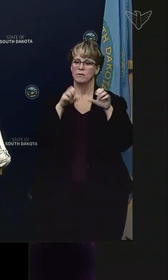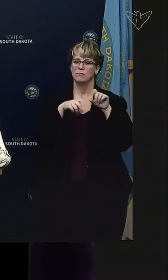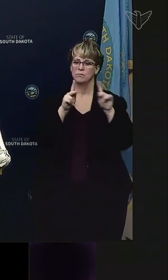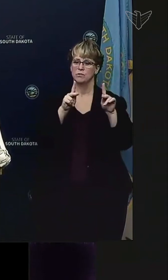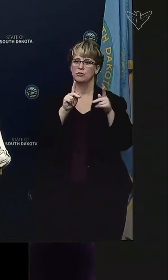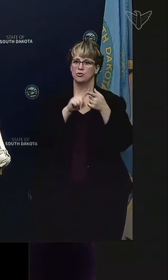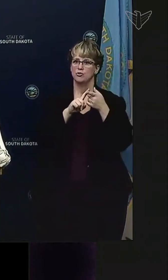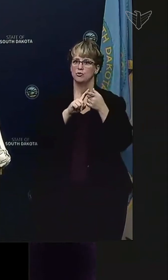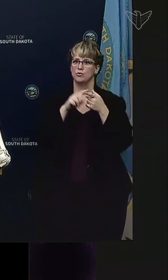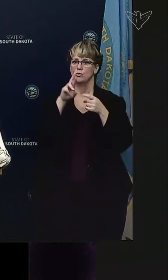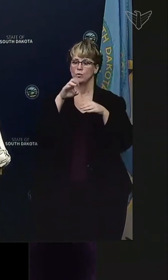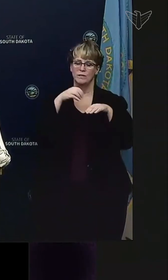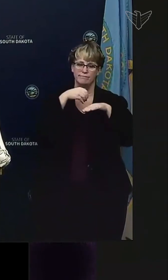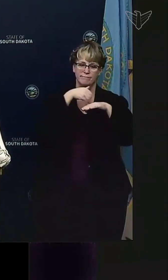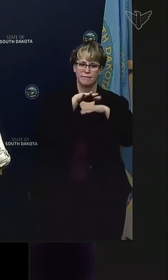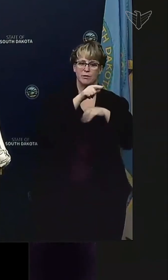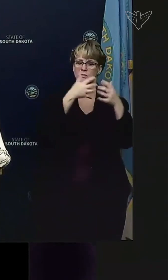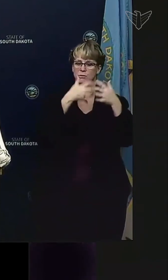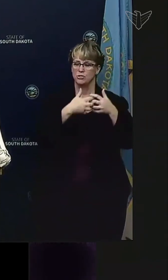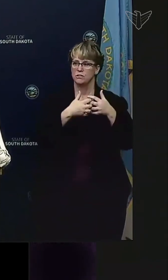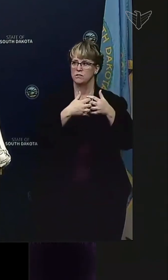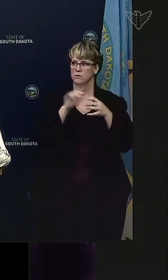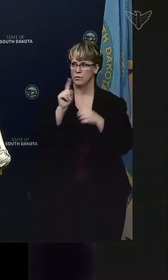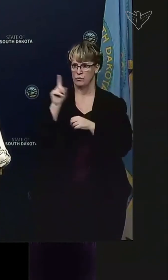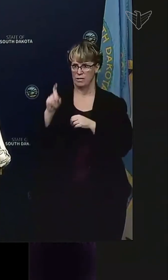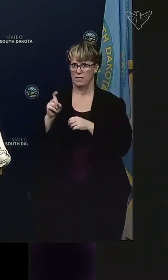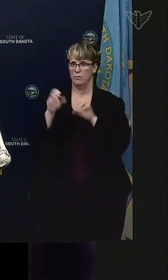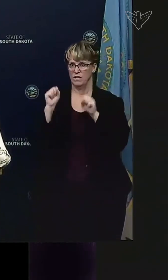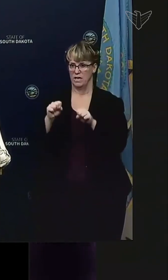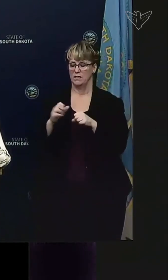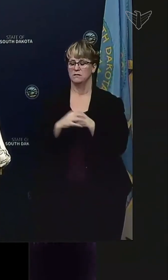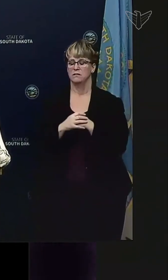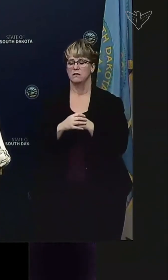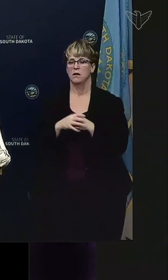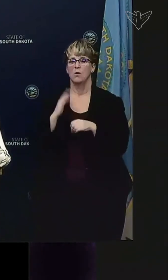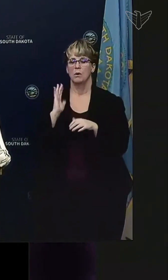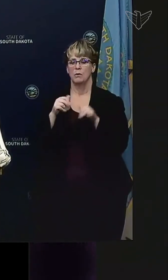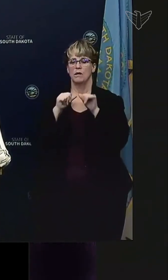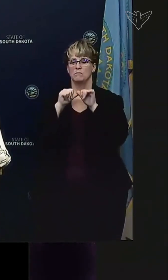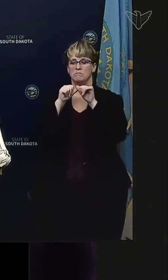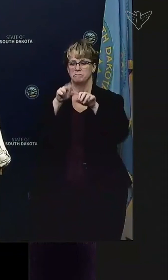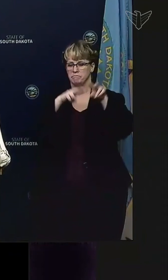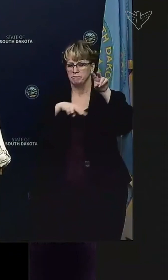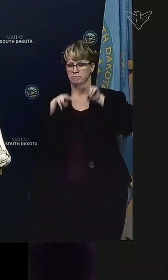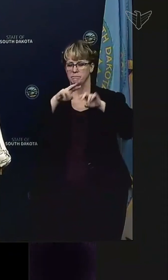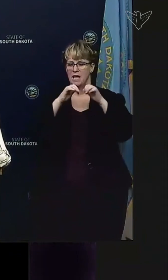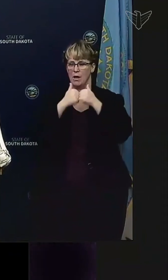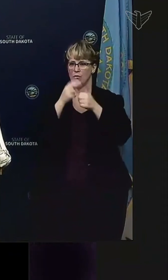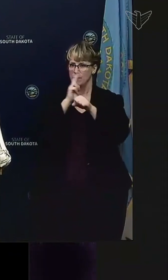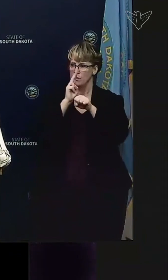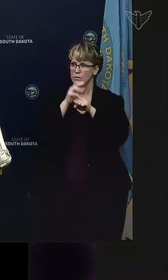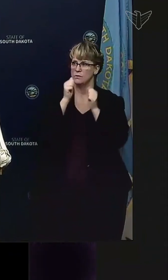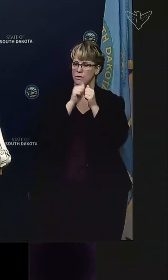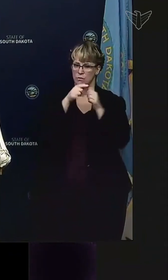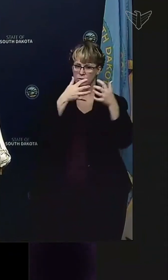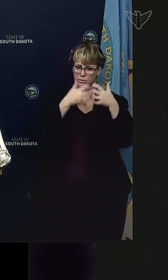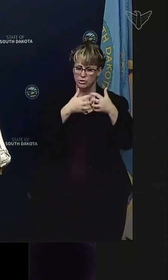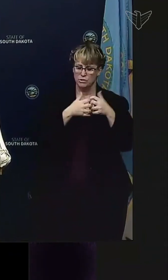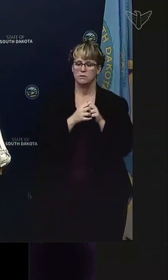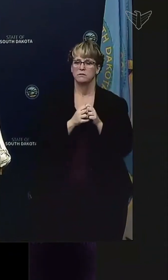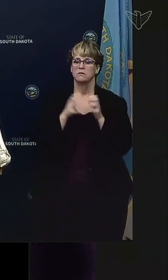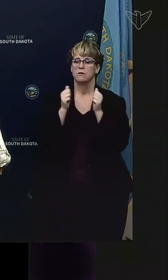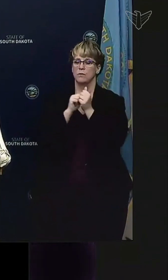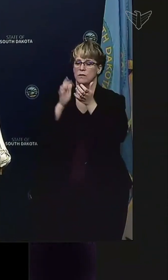to redeploy machines to where they're most needed. And so we will continue to monitor the use of these particular machines.